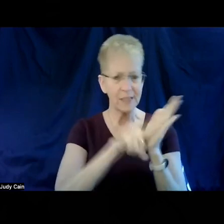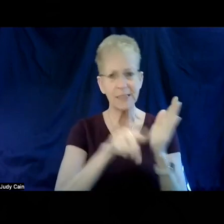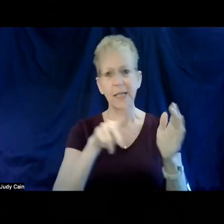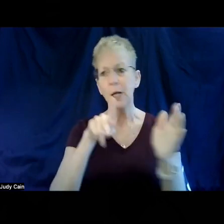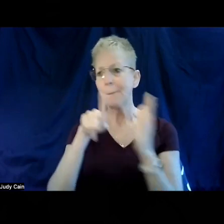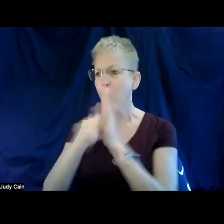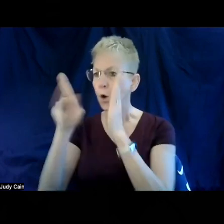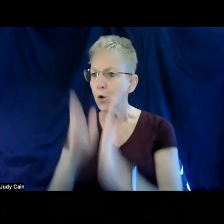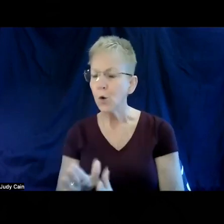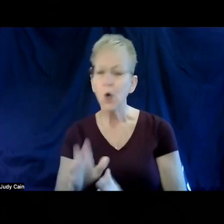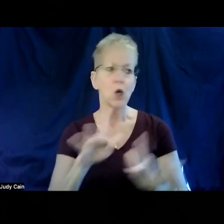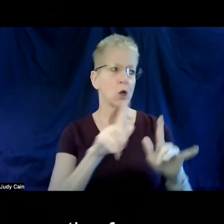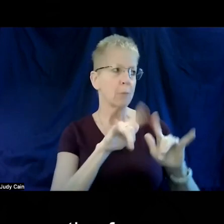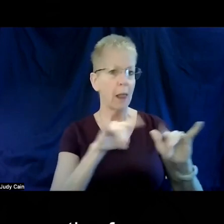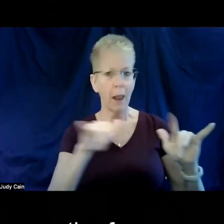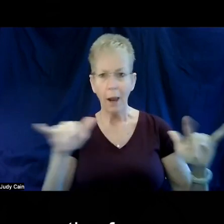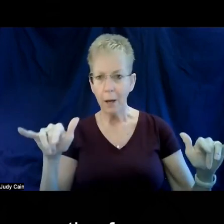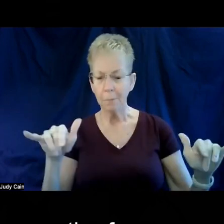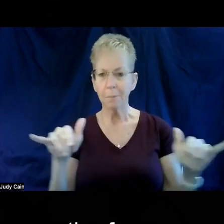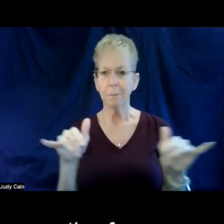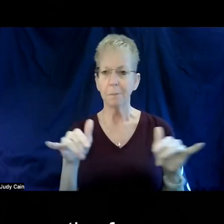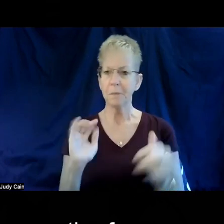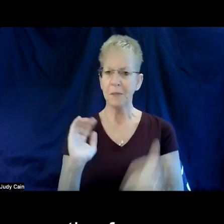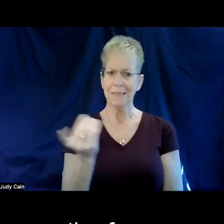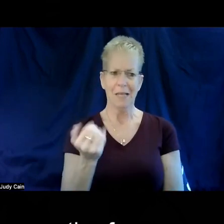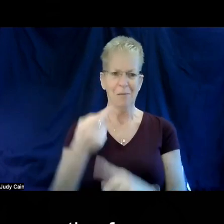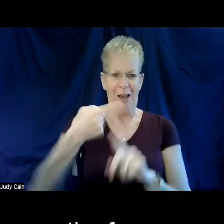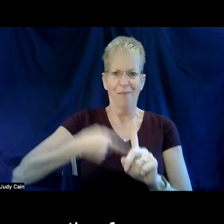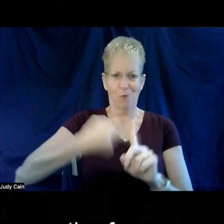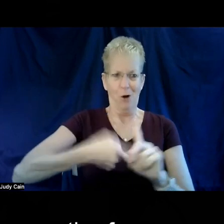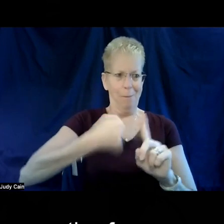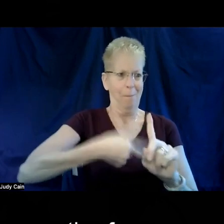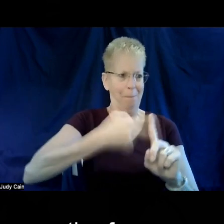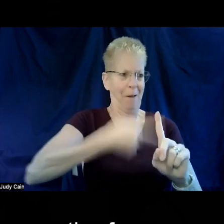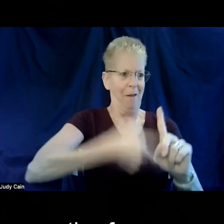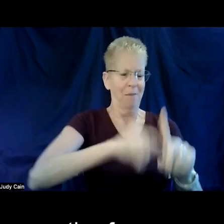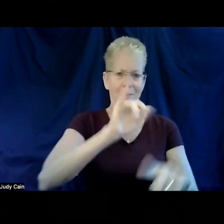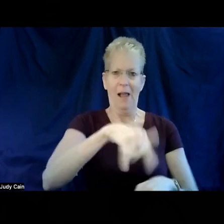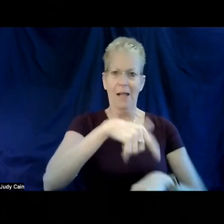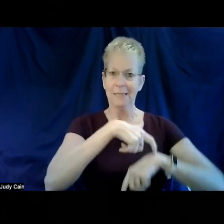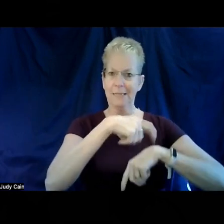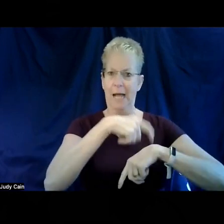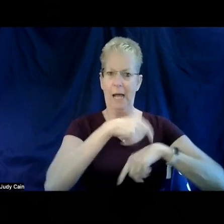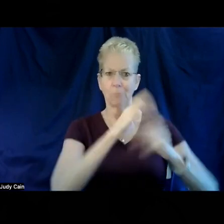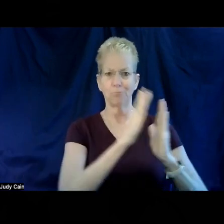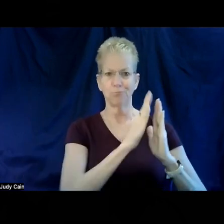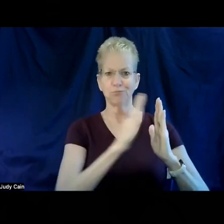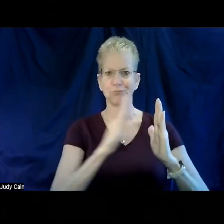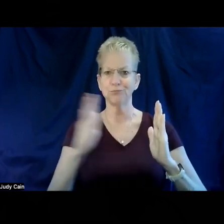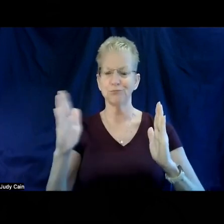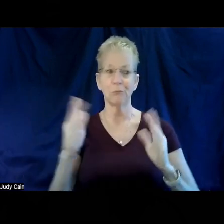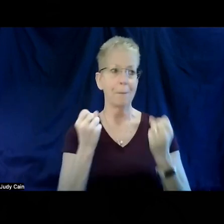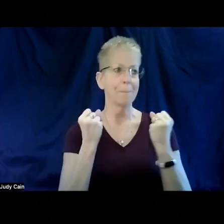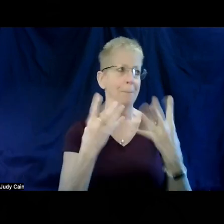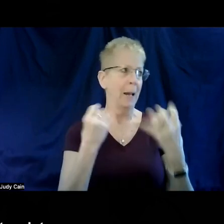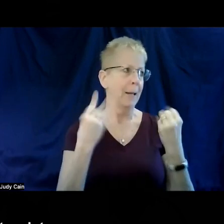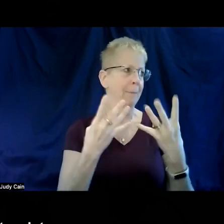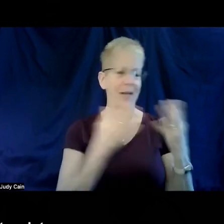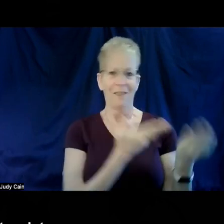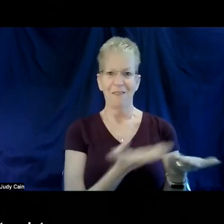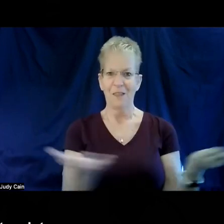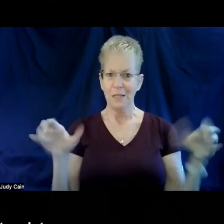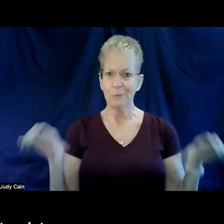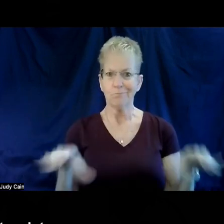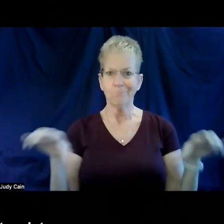And seems like every month of that time period was filled with a lot of action. And I